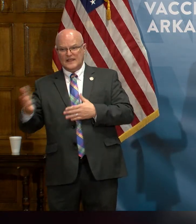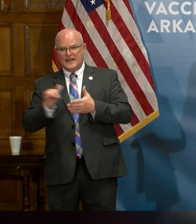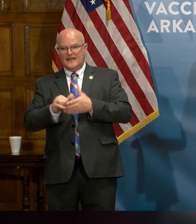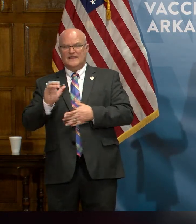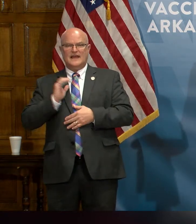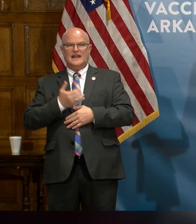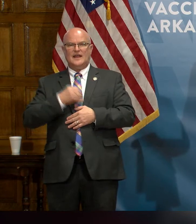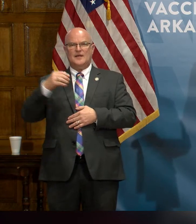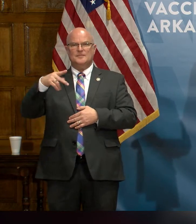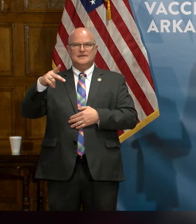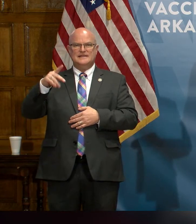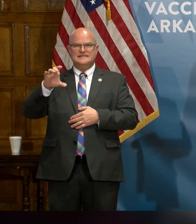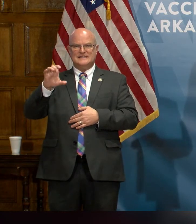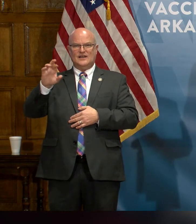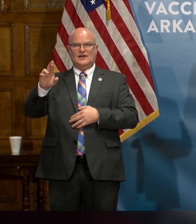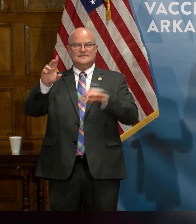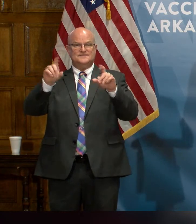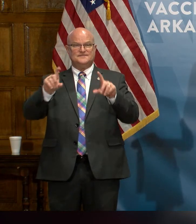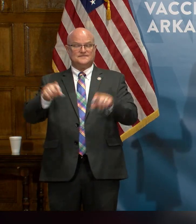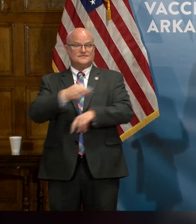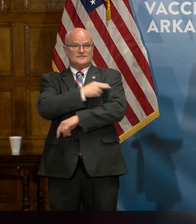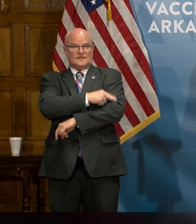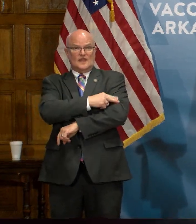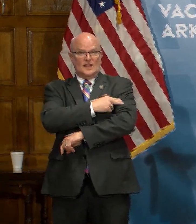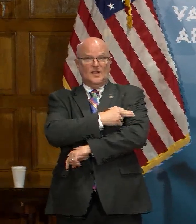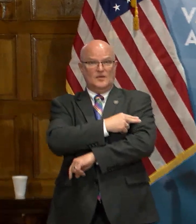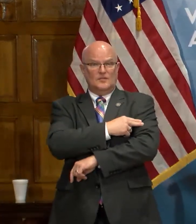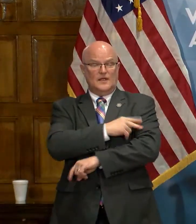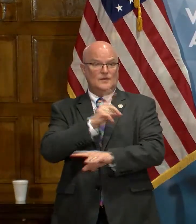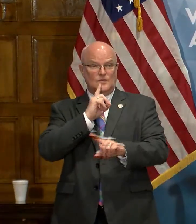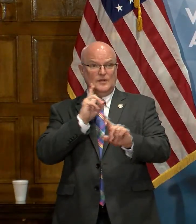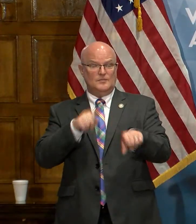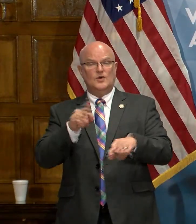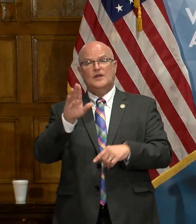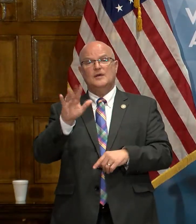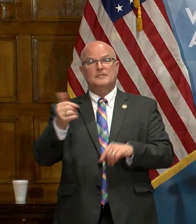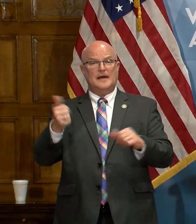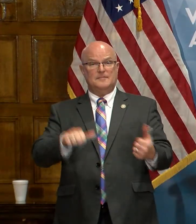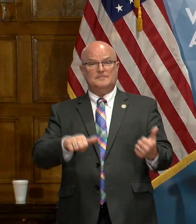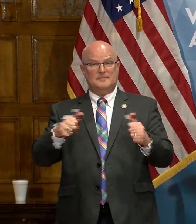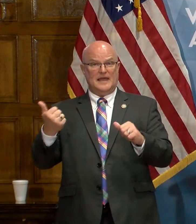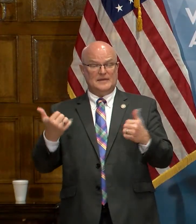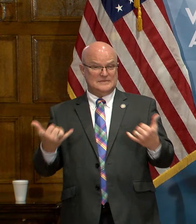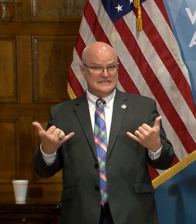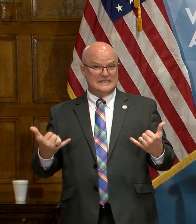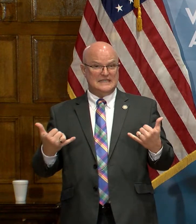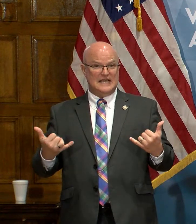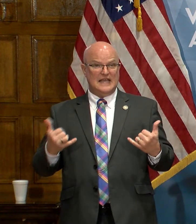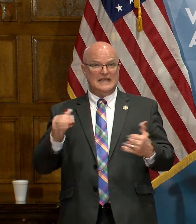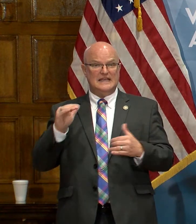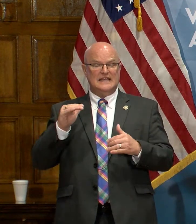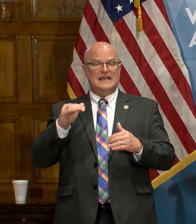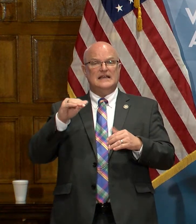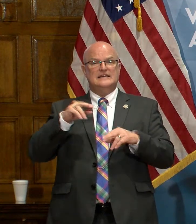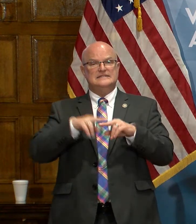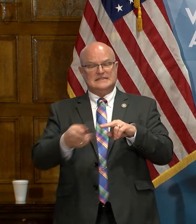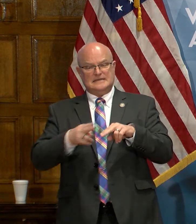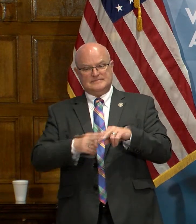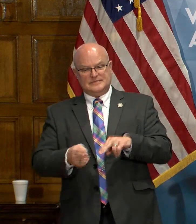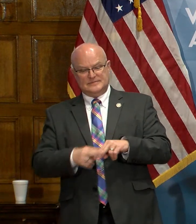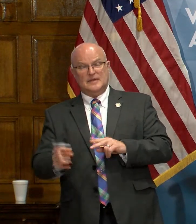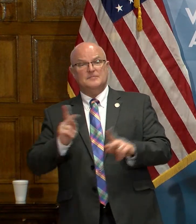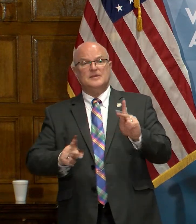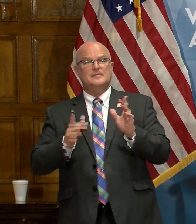our PCR testing at our hospital, at least reported by Baptist today, has declined. That means that